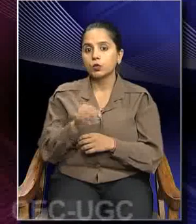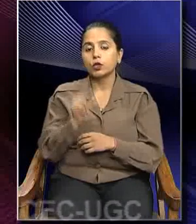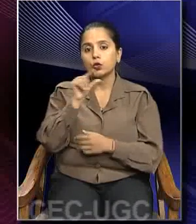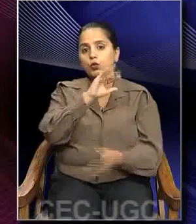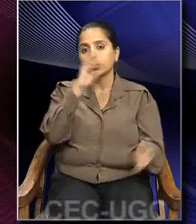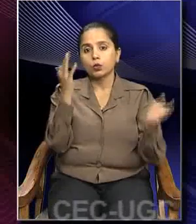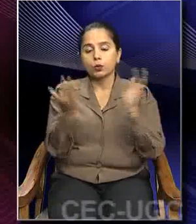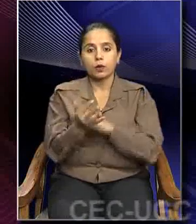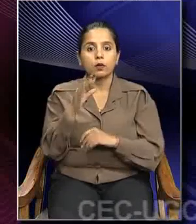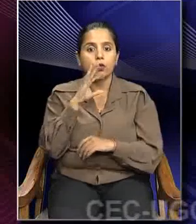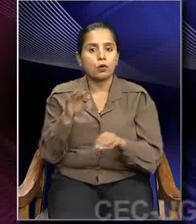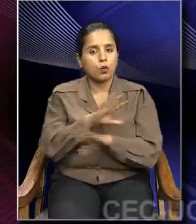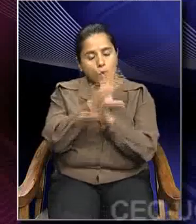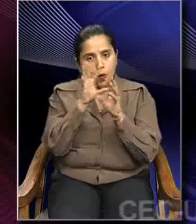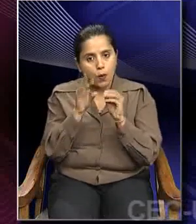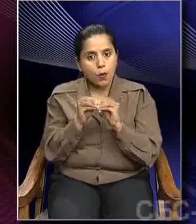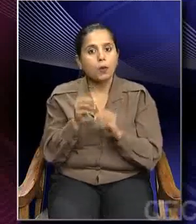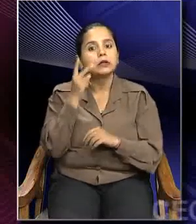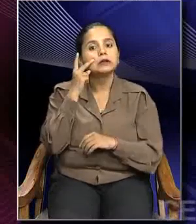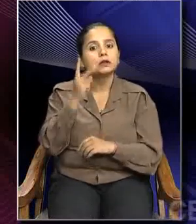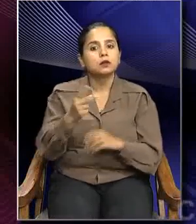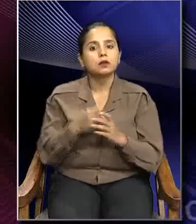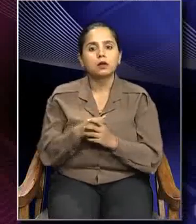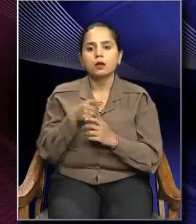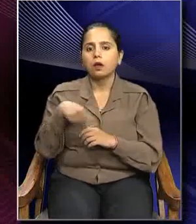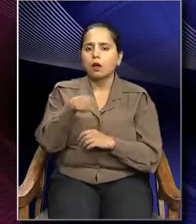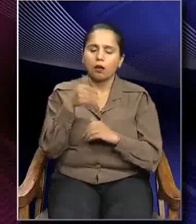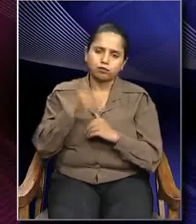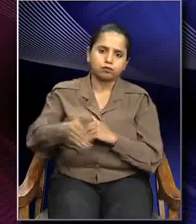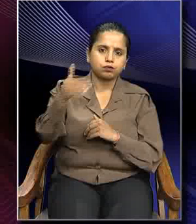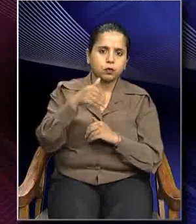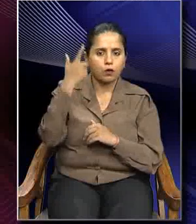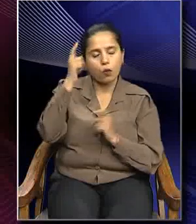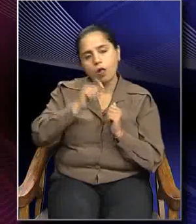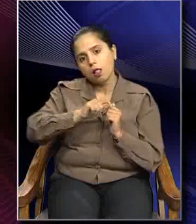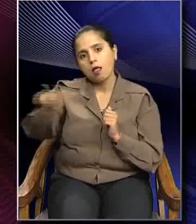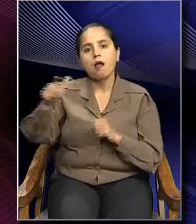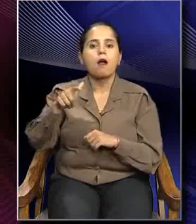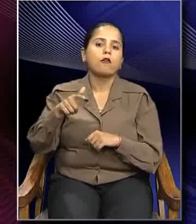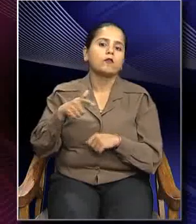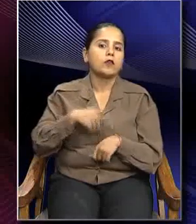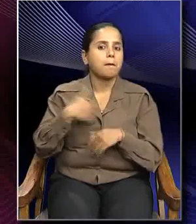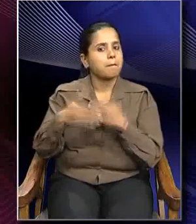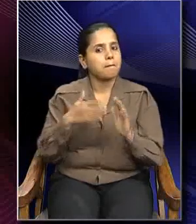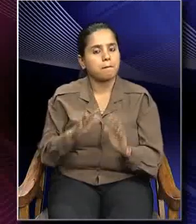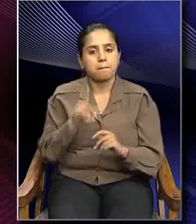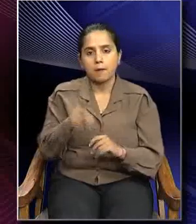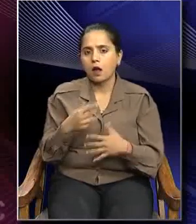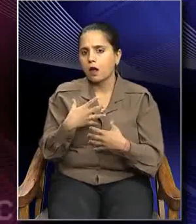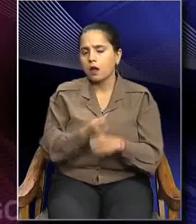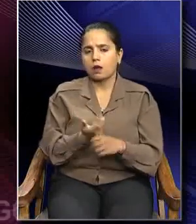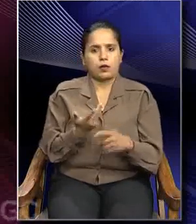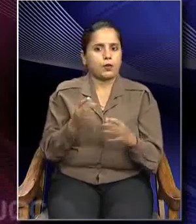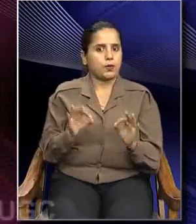universe as a whole, it goes on forever and uncreated